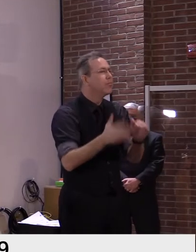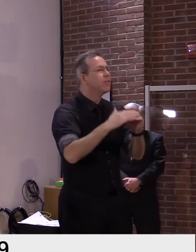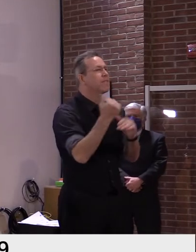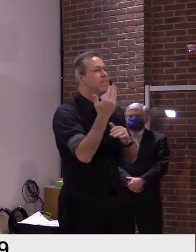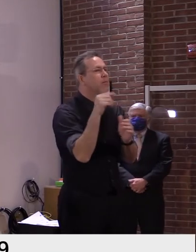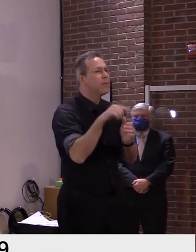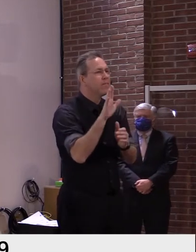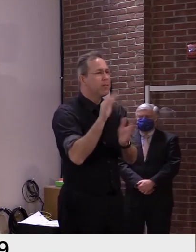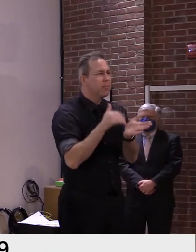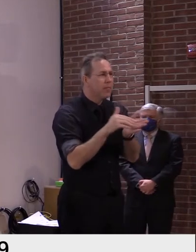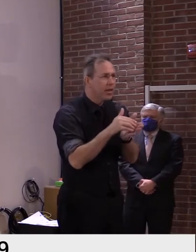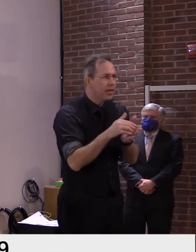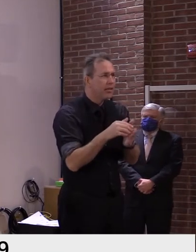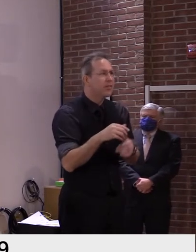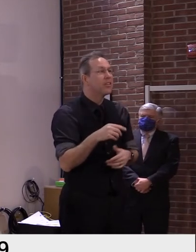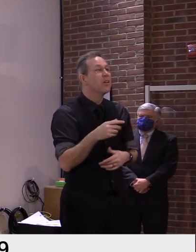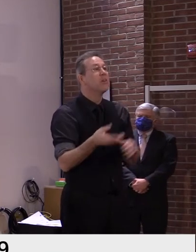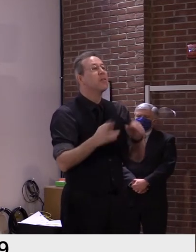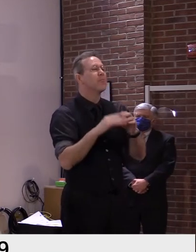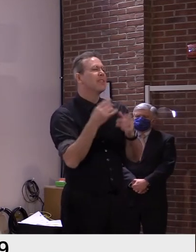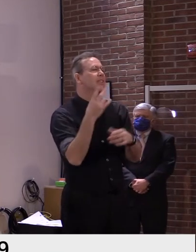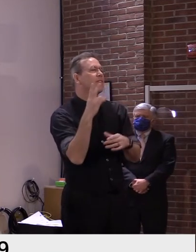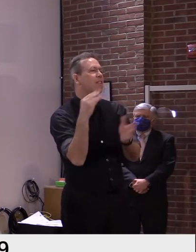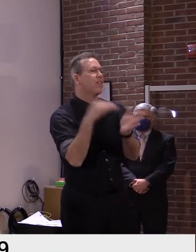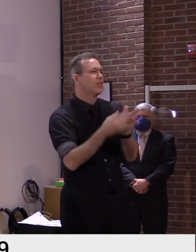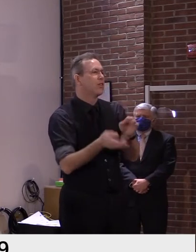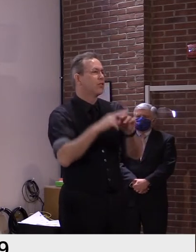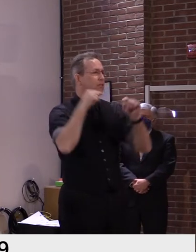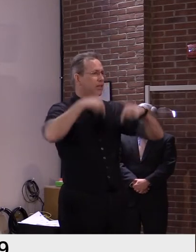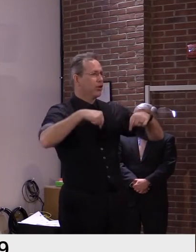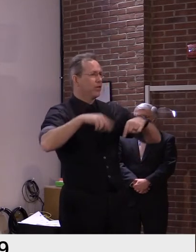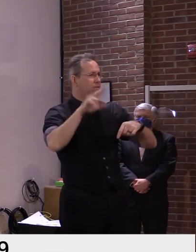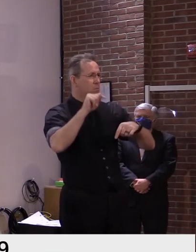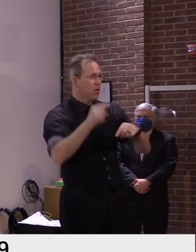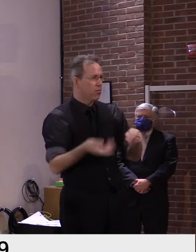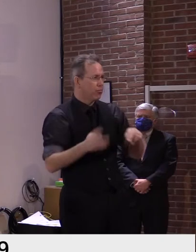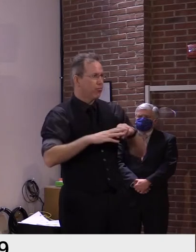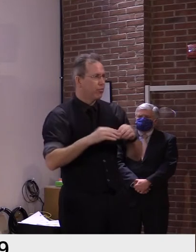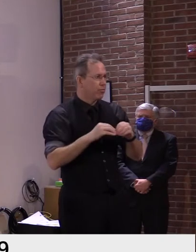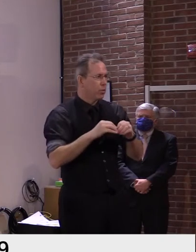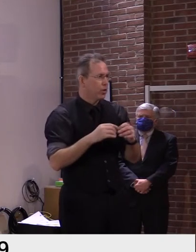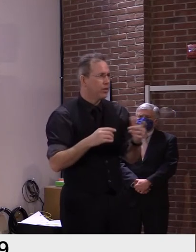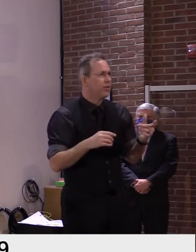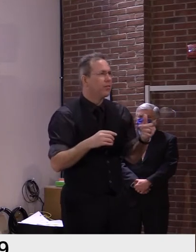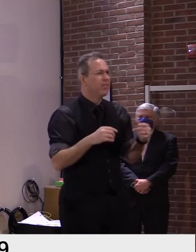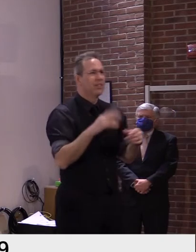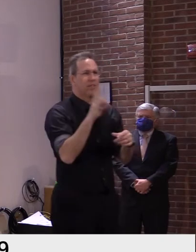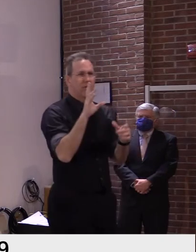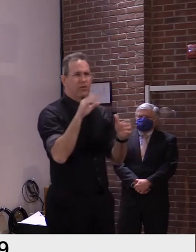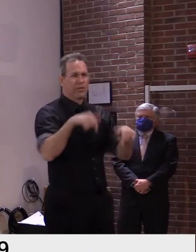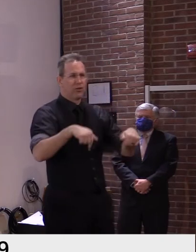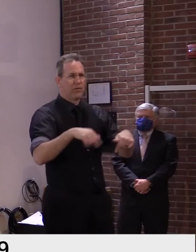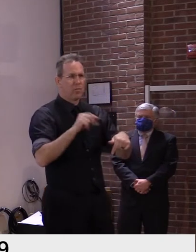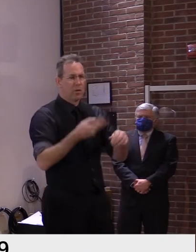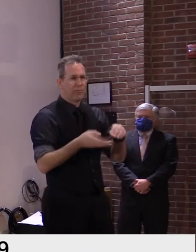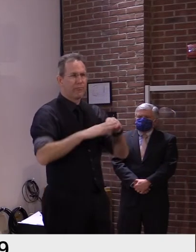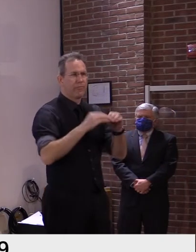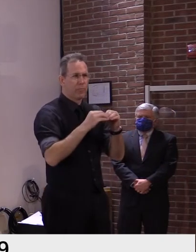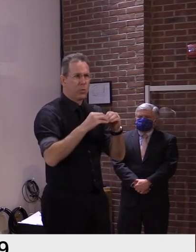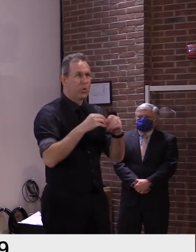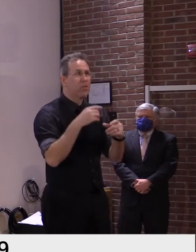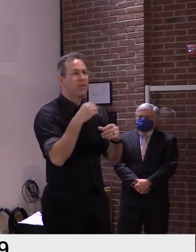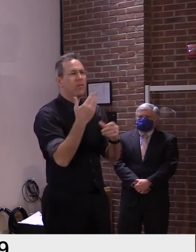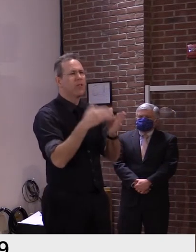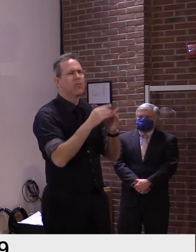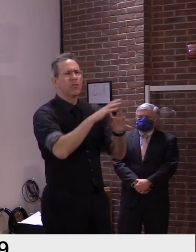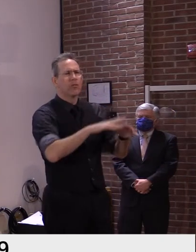increase, which will mean 700 for Vermont, an increase of 700 for Vermont. That means for